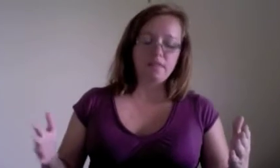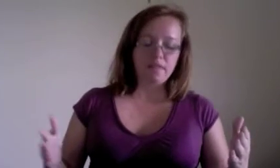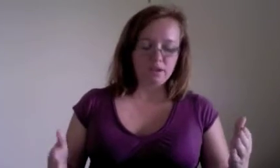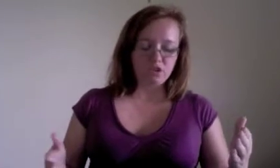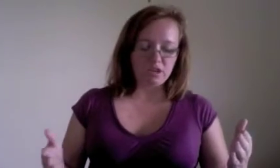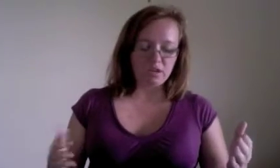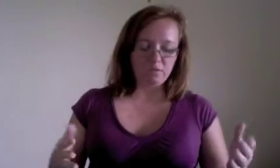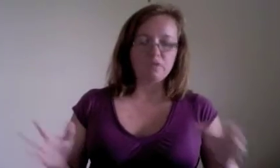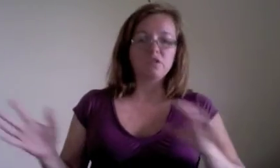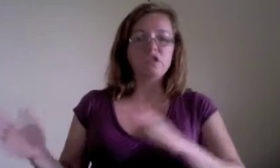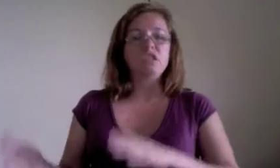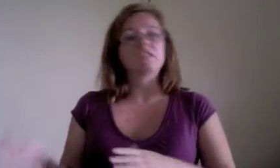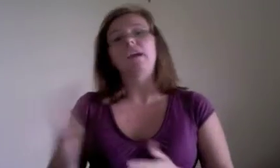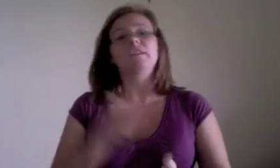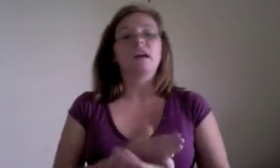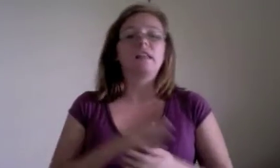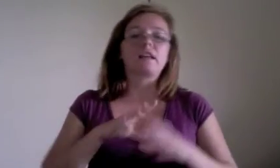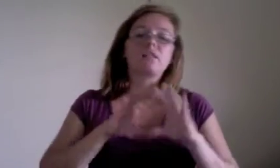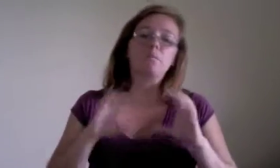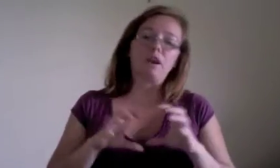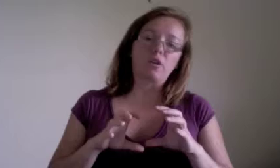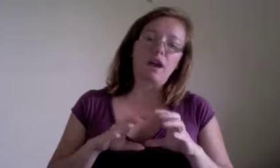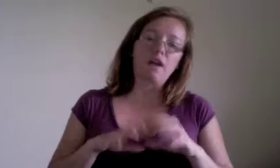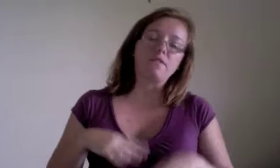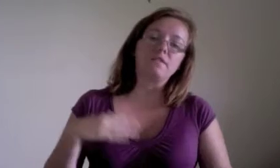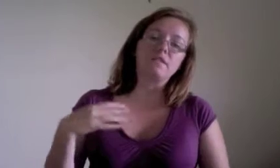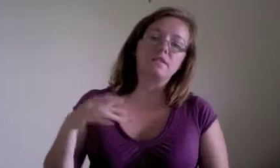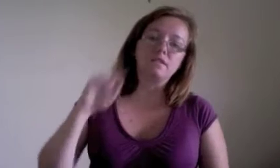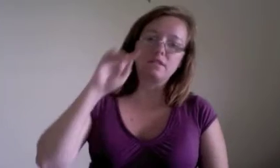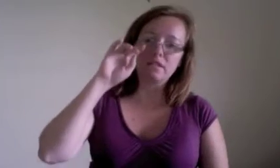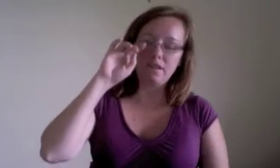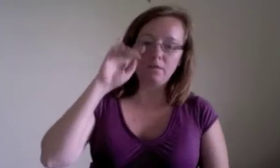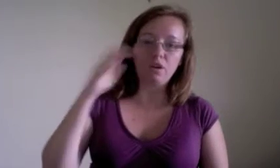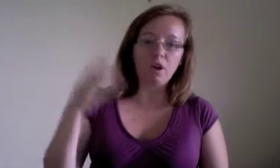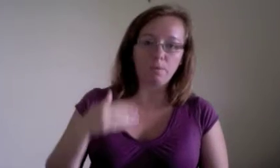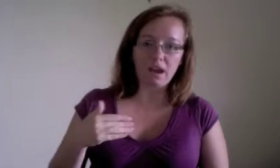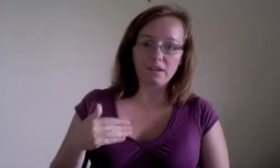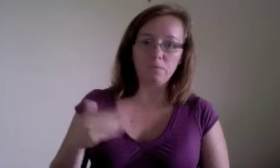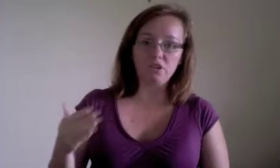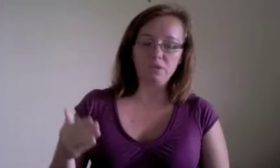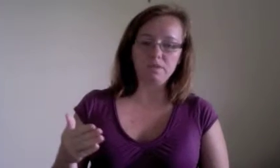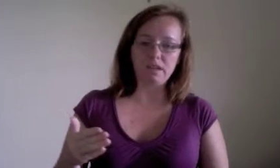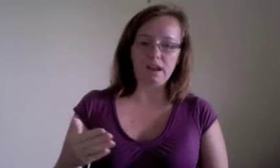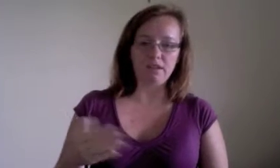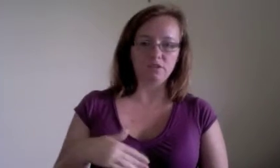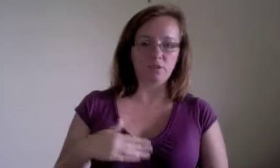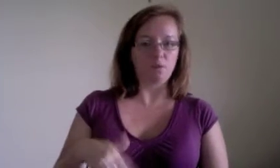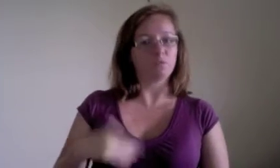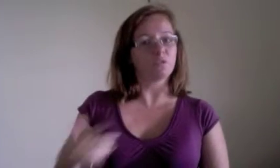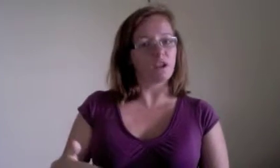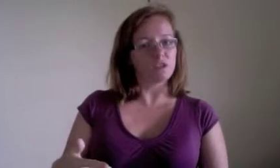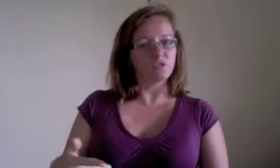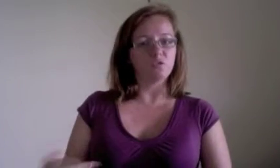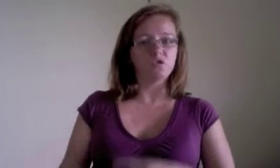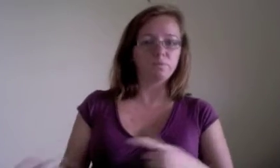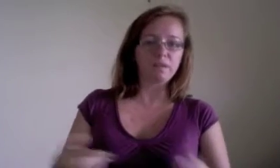thing. She signed like a little paragraph and to see if we comprehended what she was signing. So I will try to